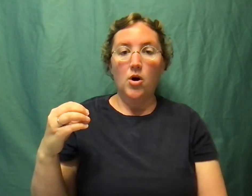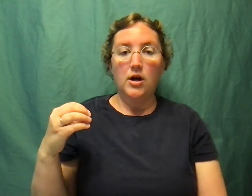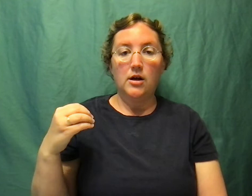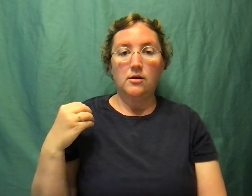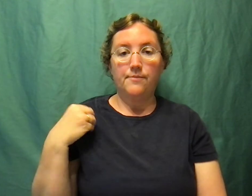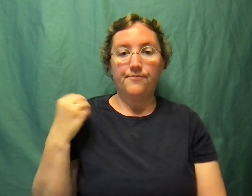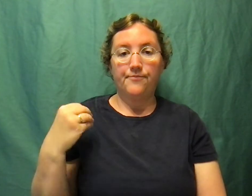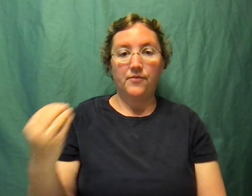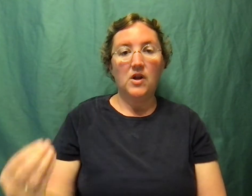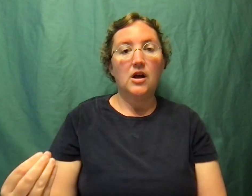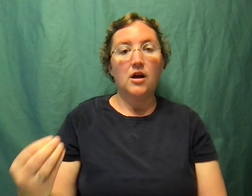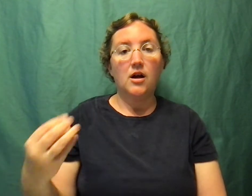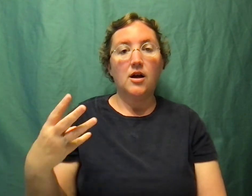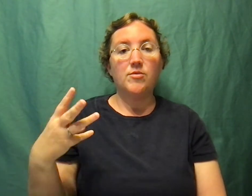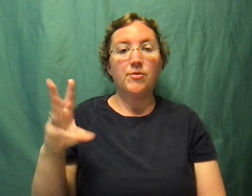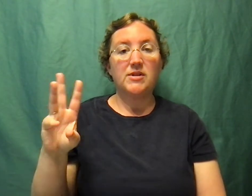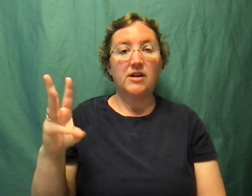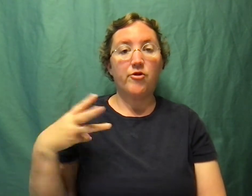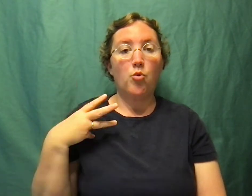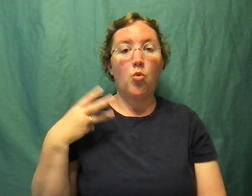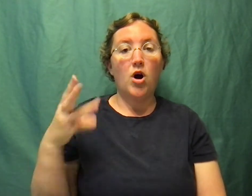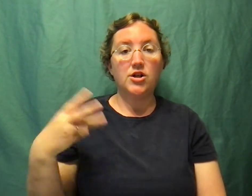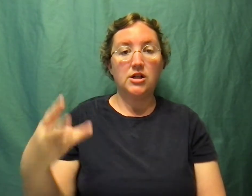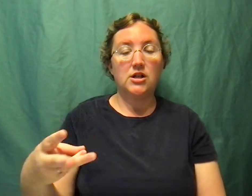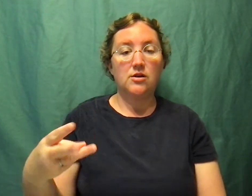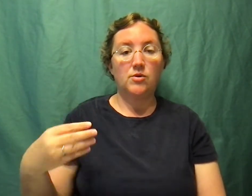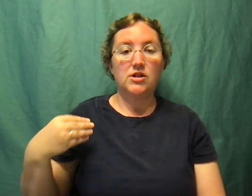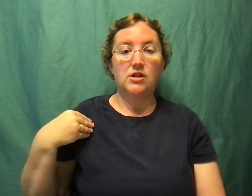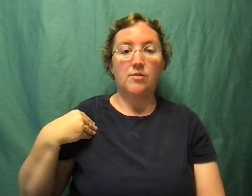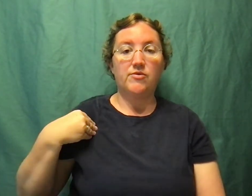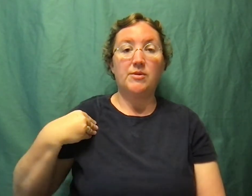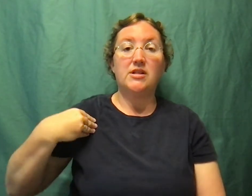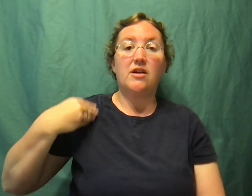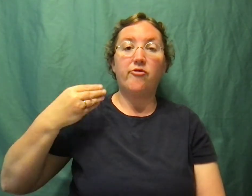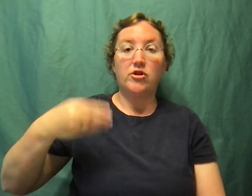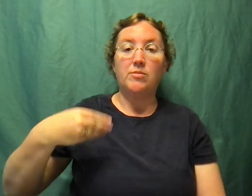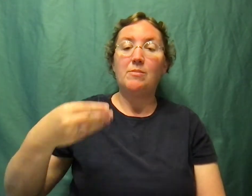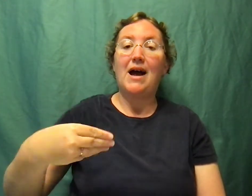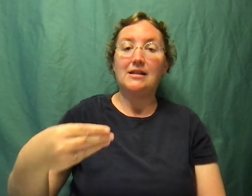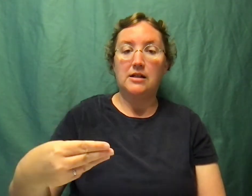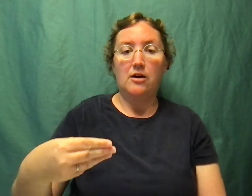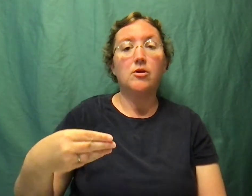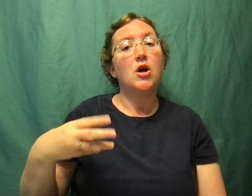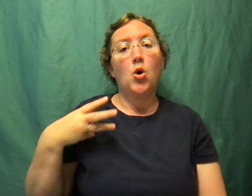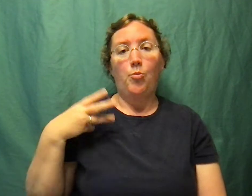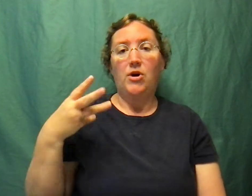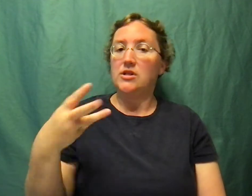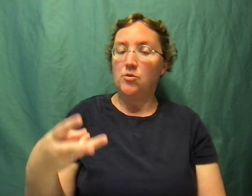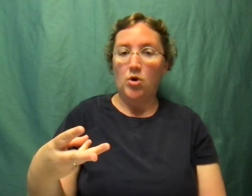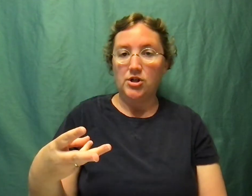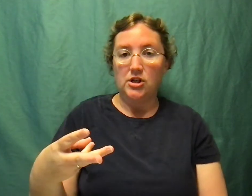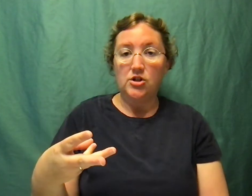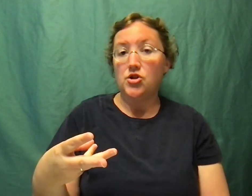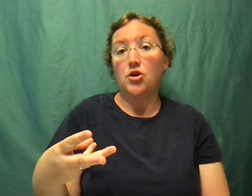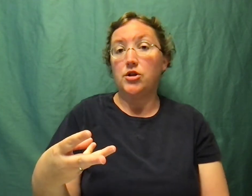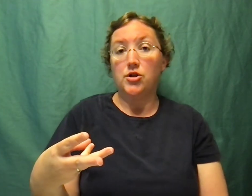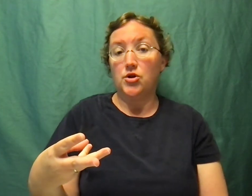Oregon comes from the sign for Washington, which comes from the sign for to be passed down. President Washington started the